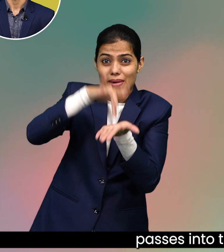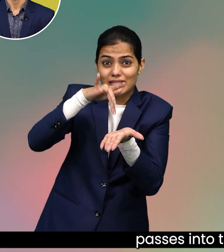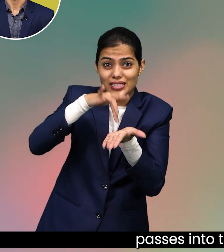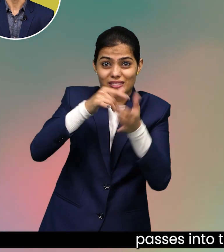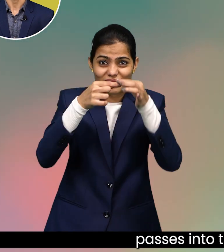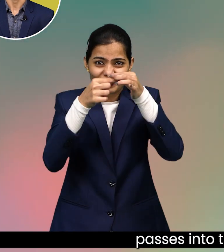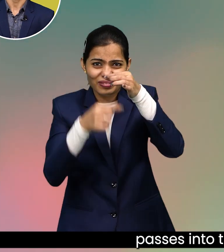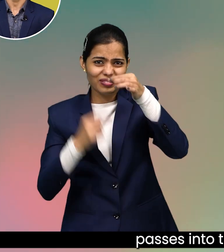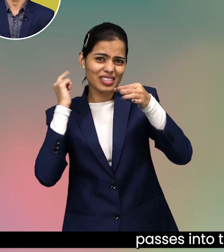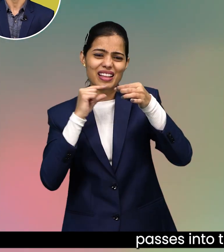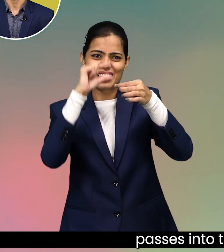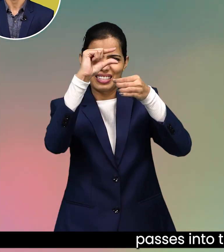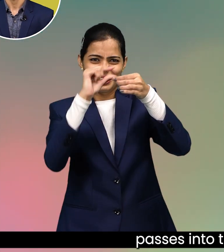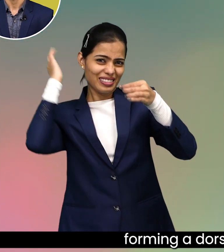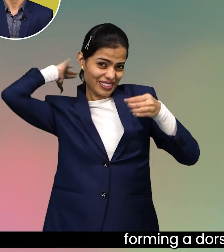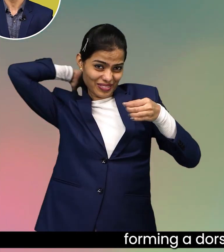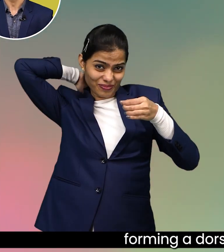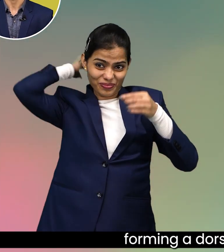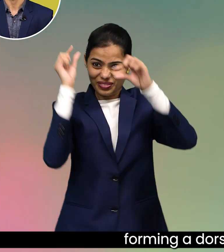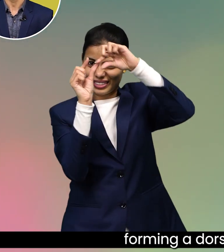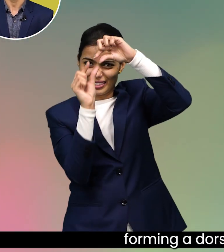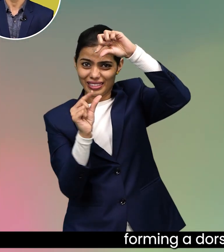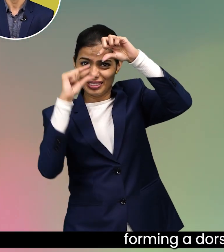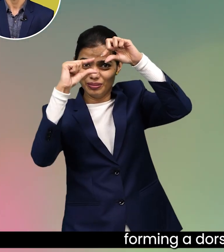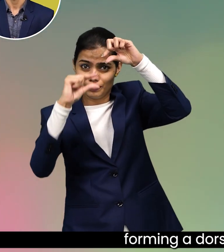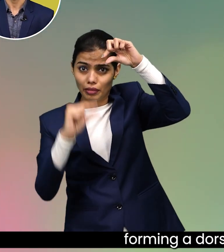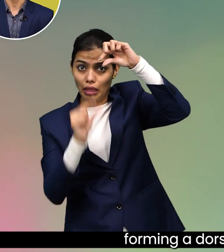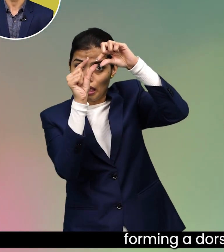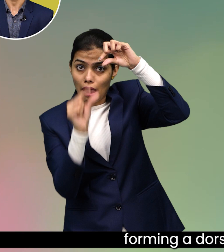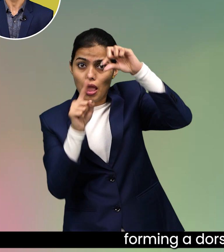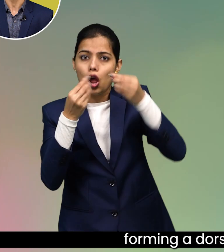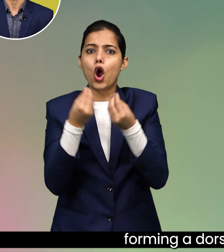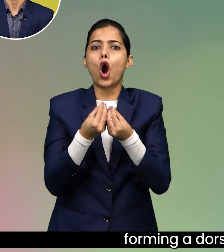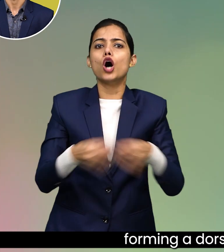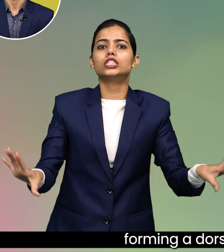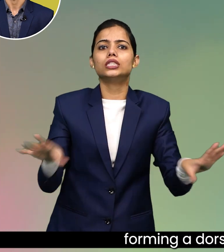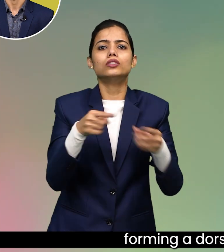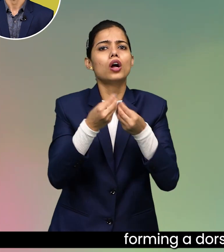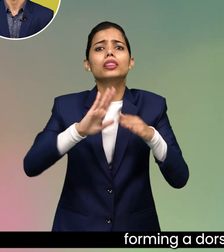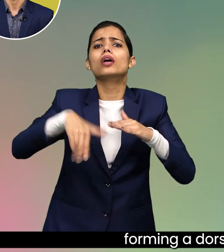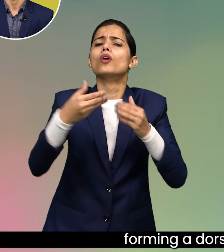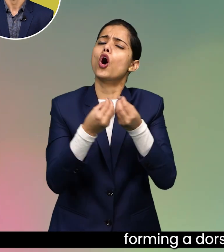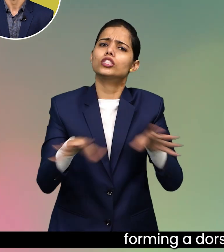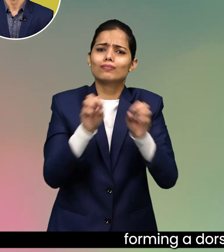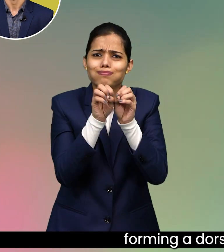passes into the posterior horn, forming a dorsal afferent root.